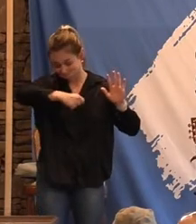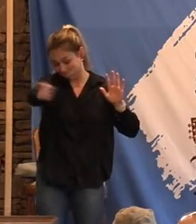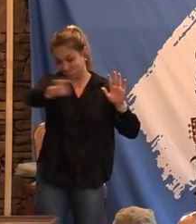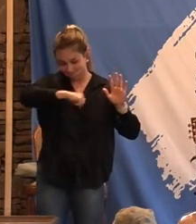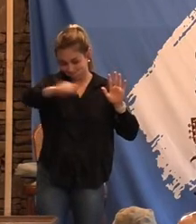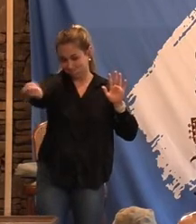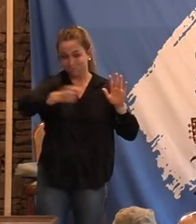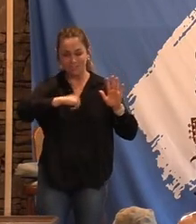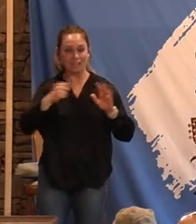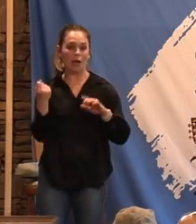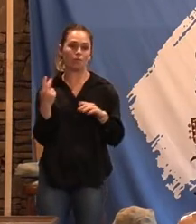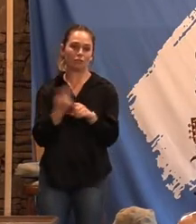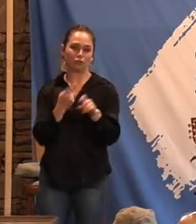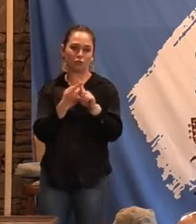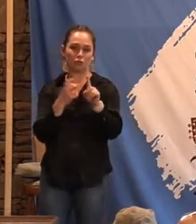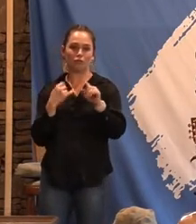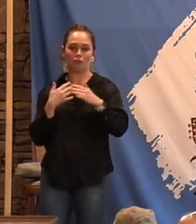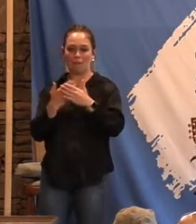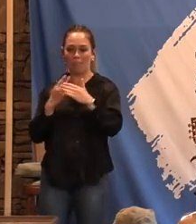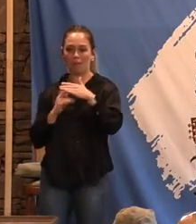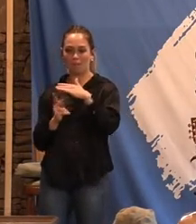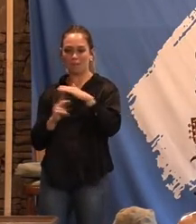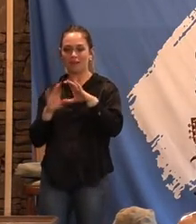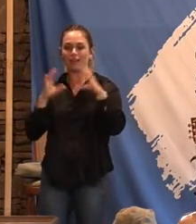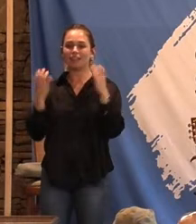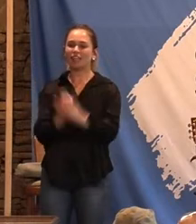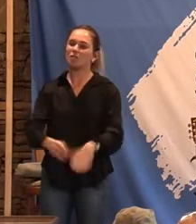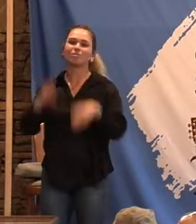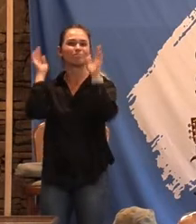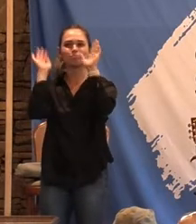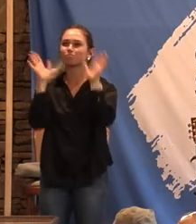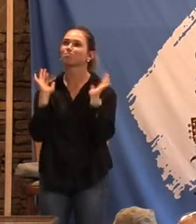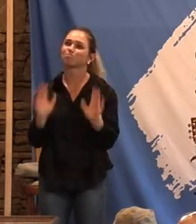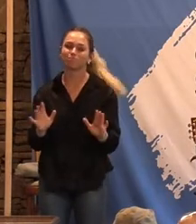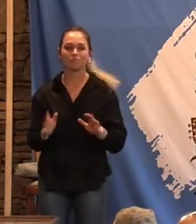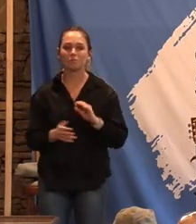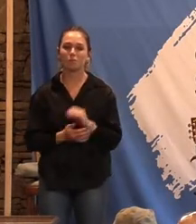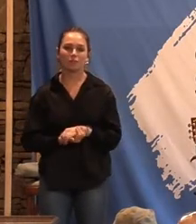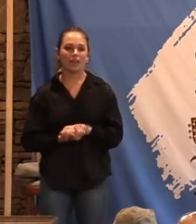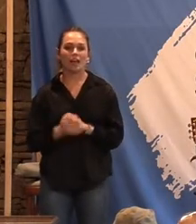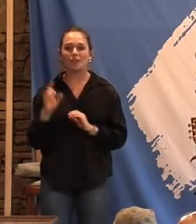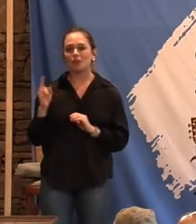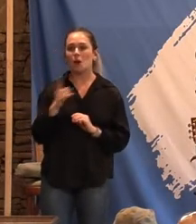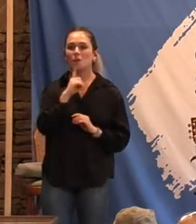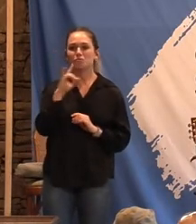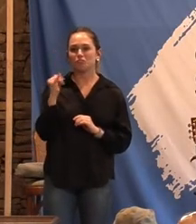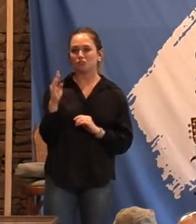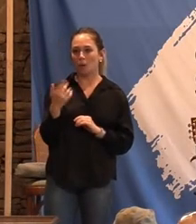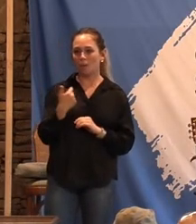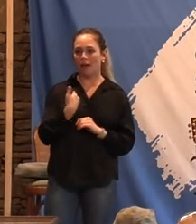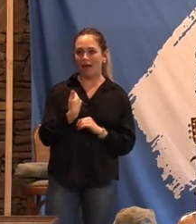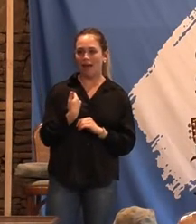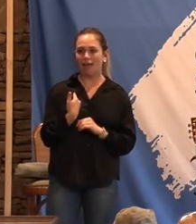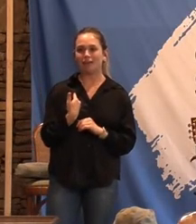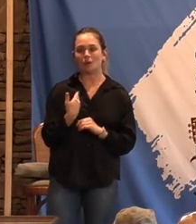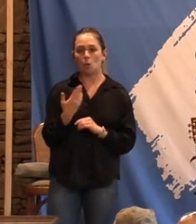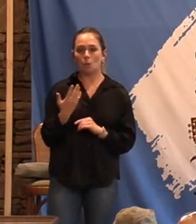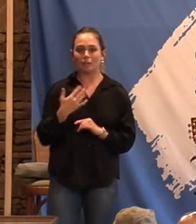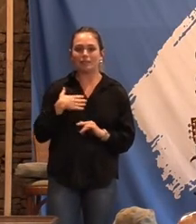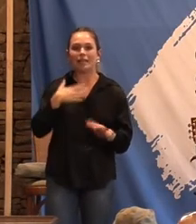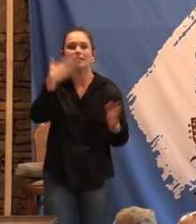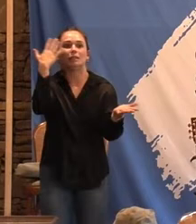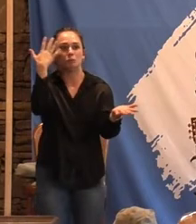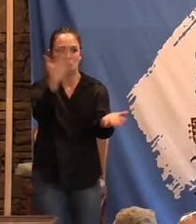drum mallets we got out of the preschool class. It was glorious. The only real job I had was getting them to